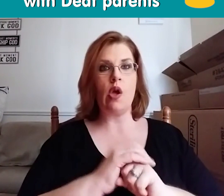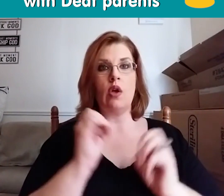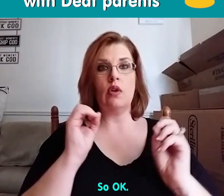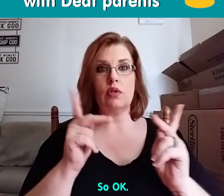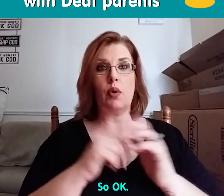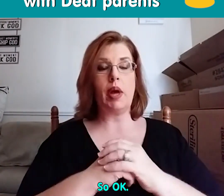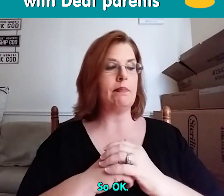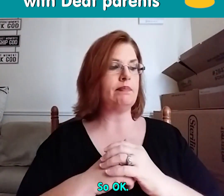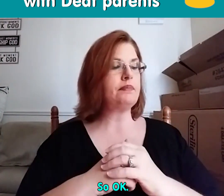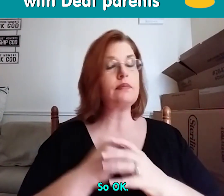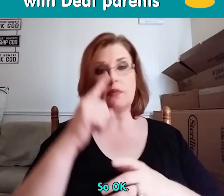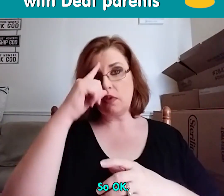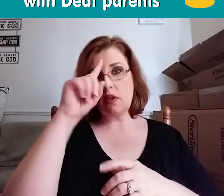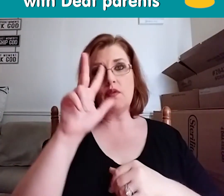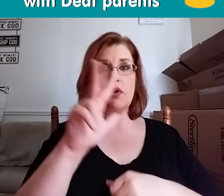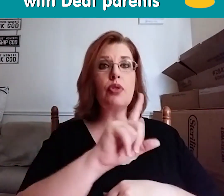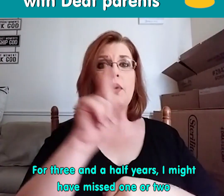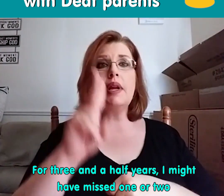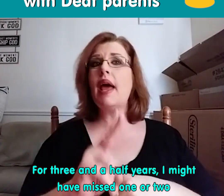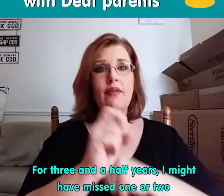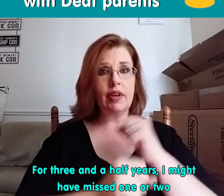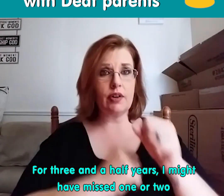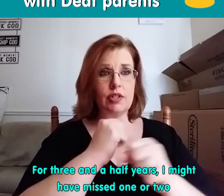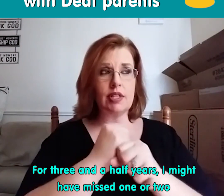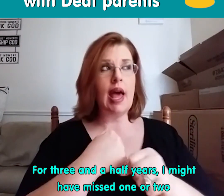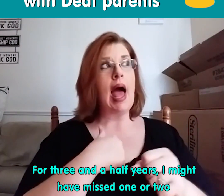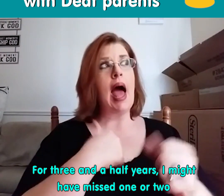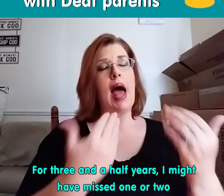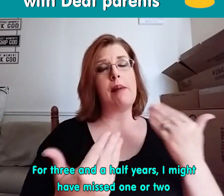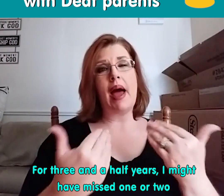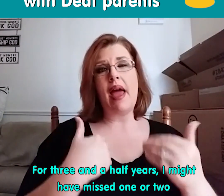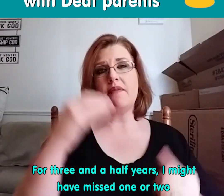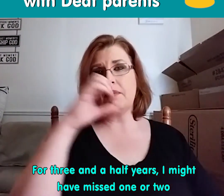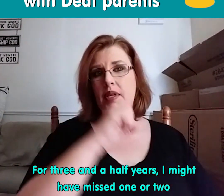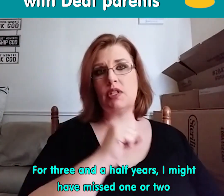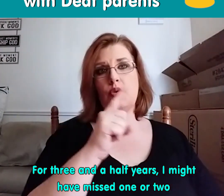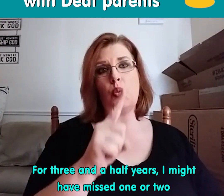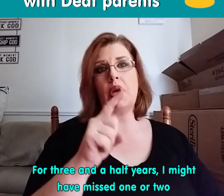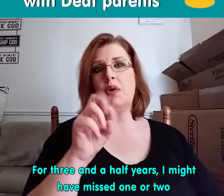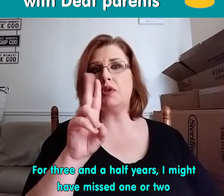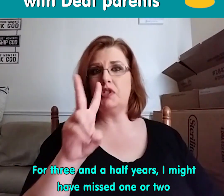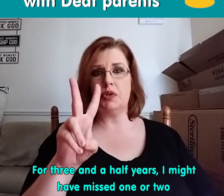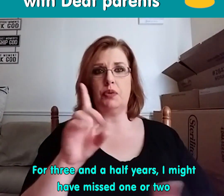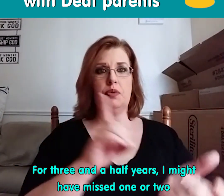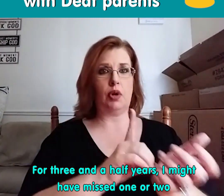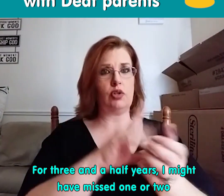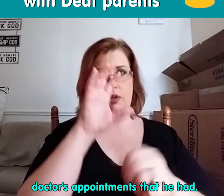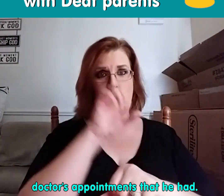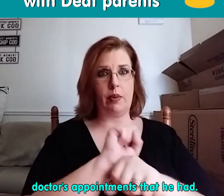them, sat in the office, and that's when we really found